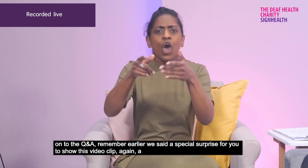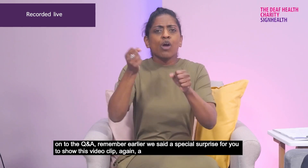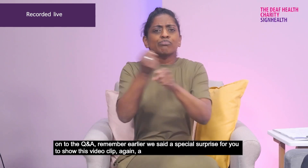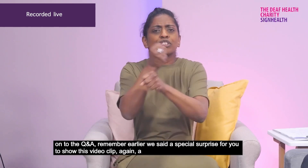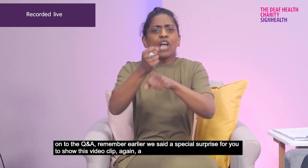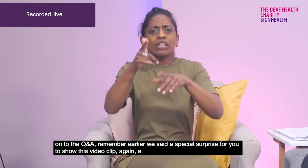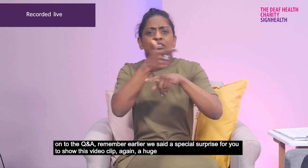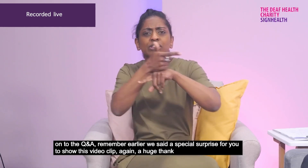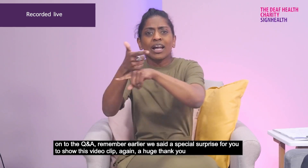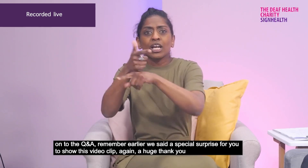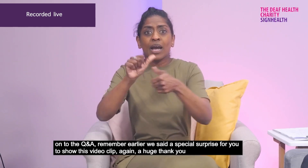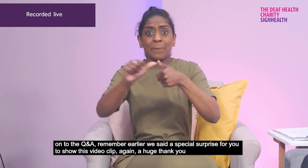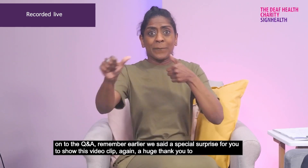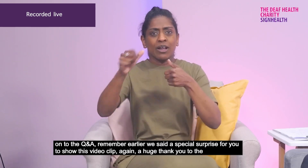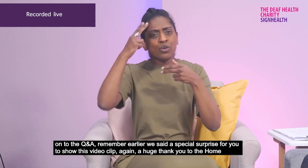you to the Home Office for the funding for this.